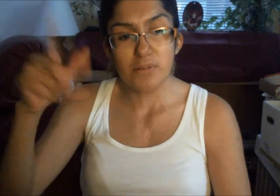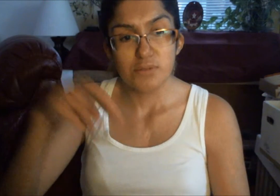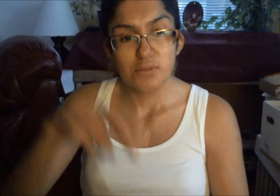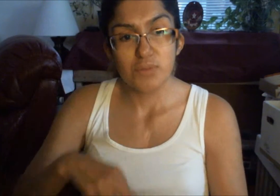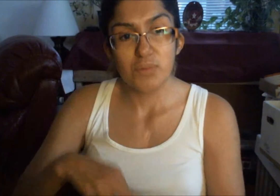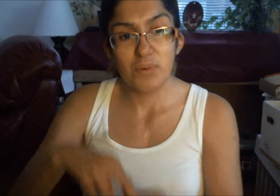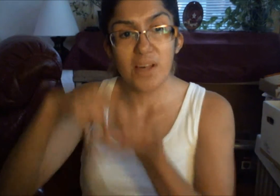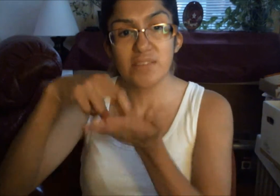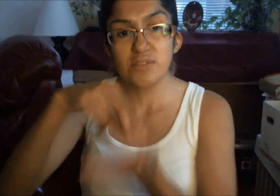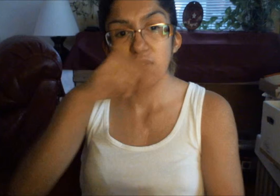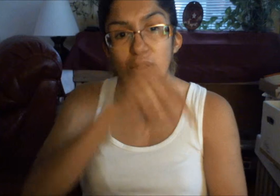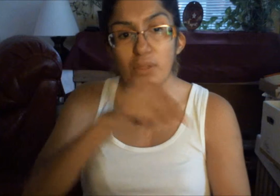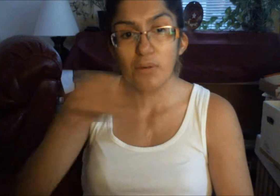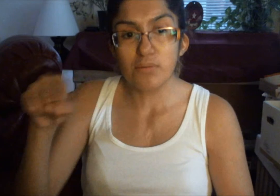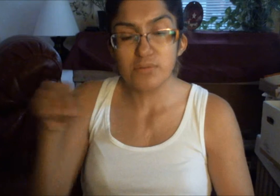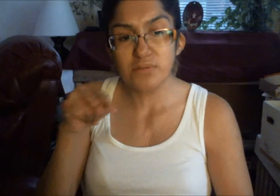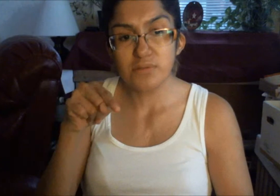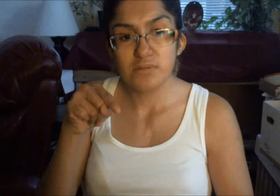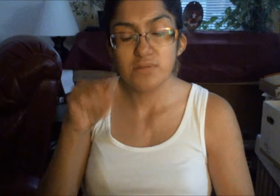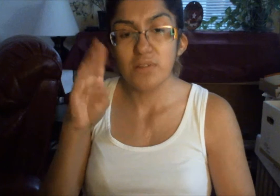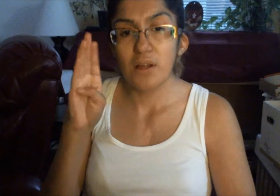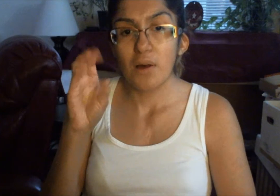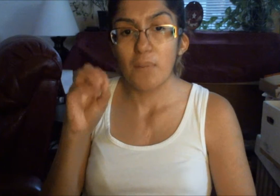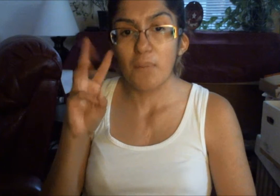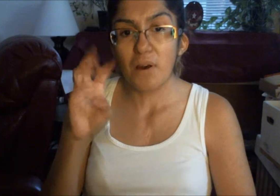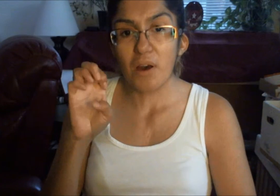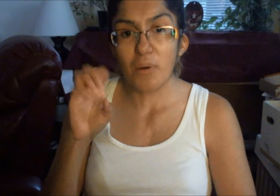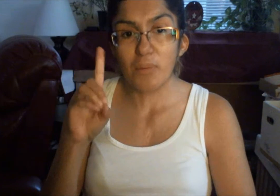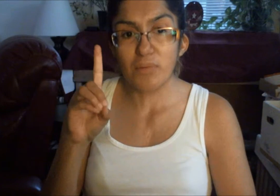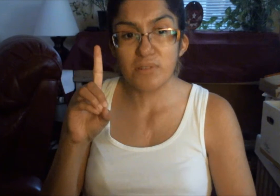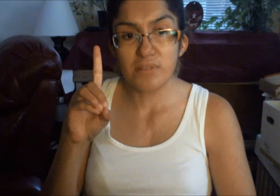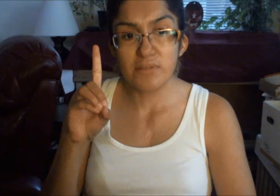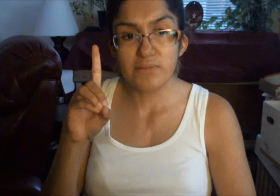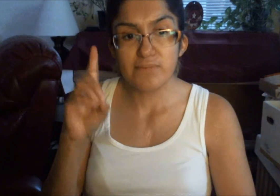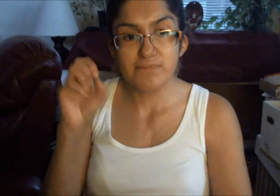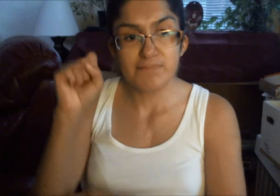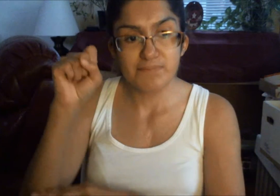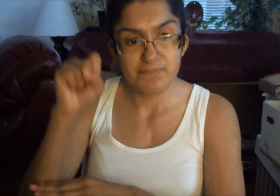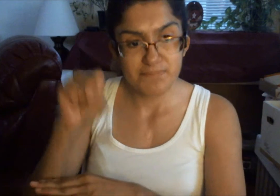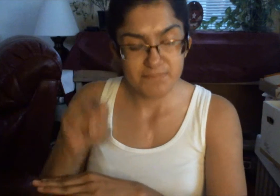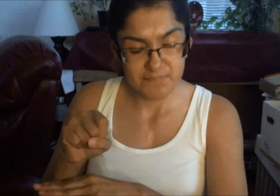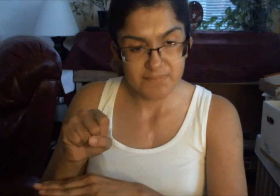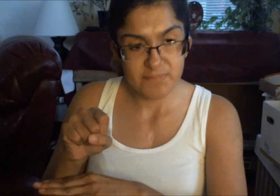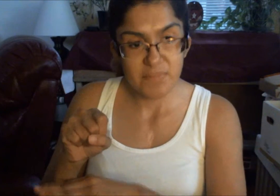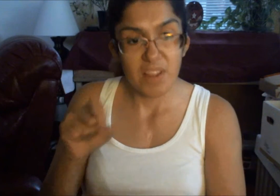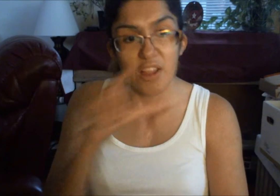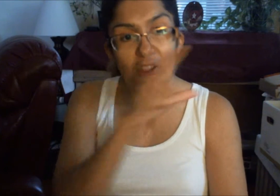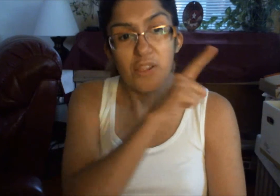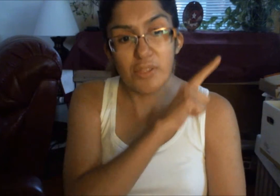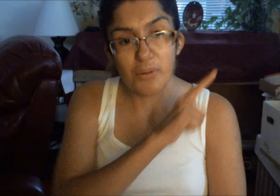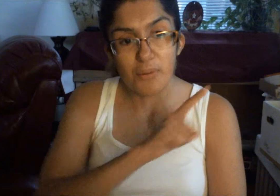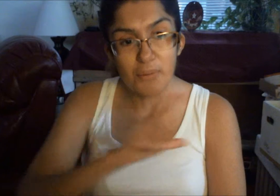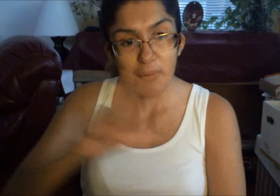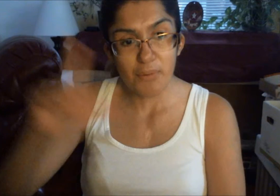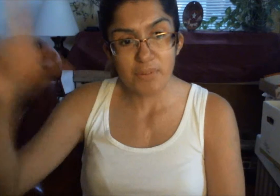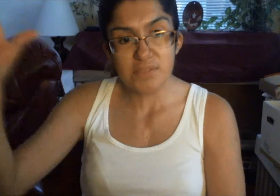the best investment of your life because this one dreams are made. There's a Tempur-Pedic for everyone. Find the feel that's right for